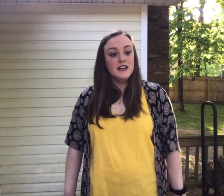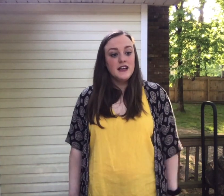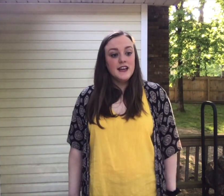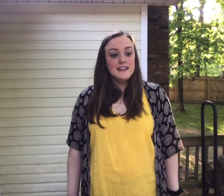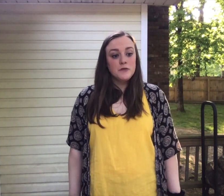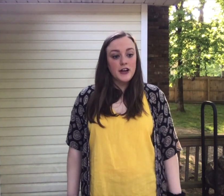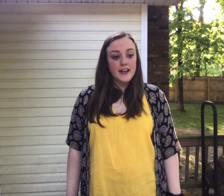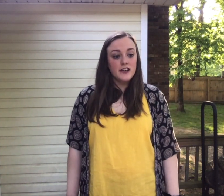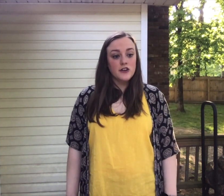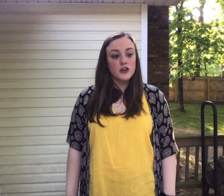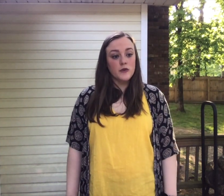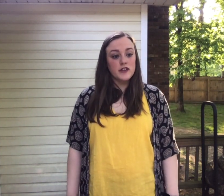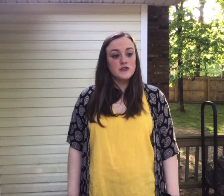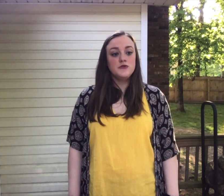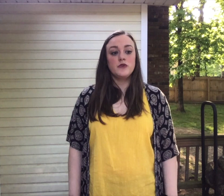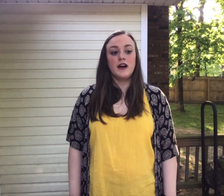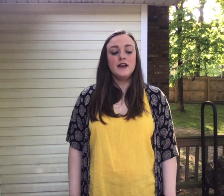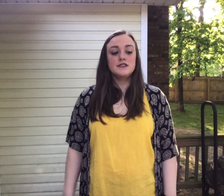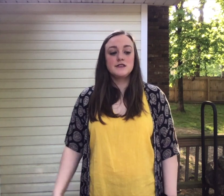In number 8, you're going to write